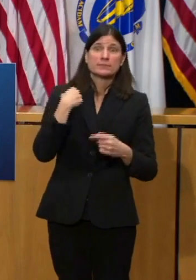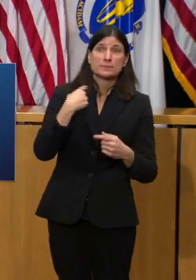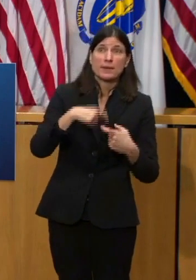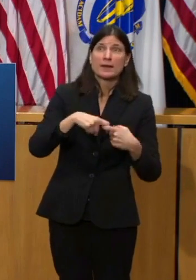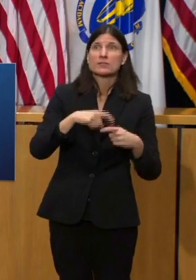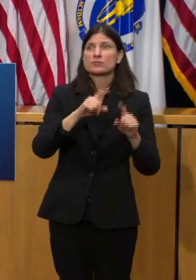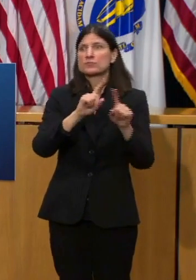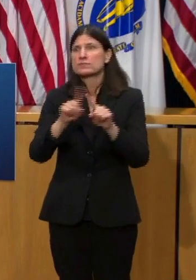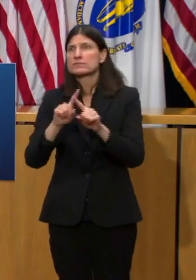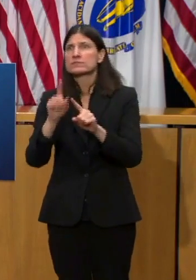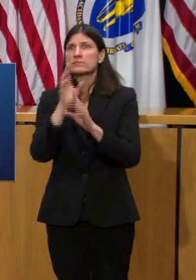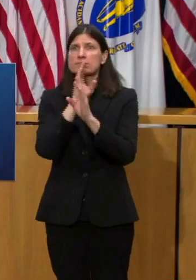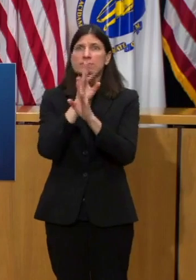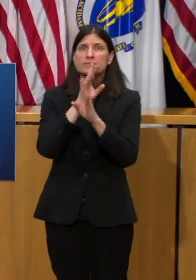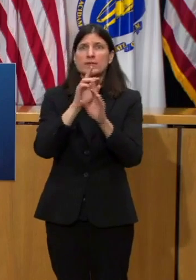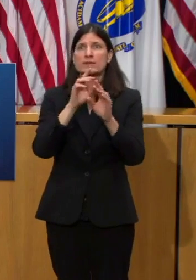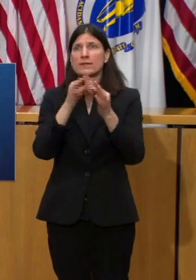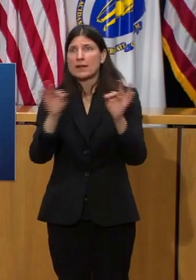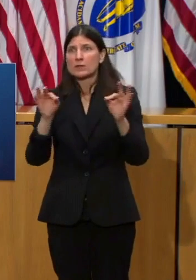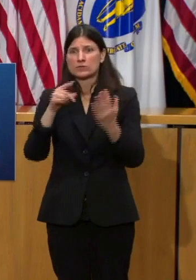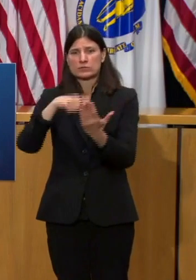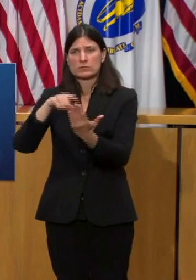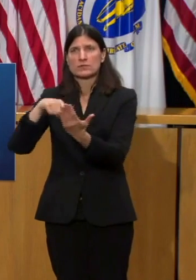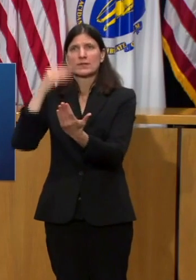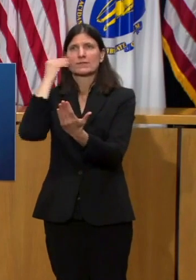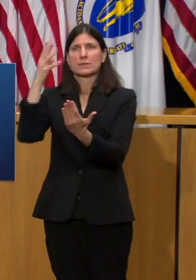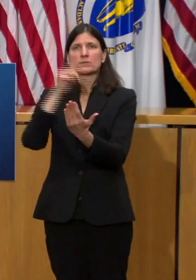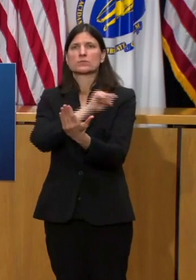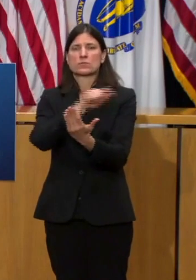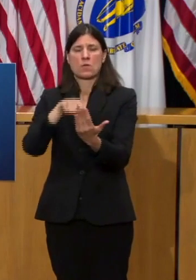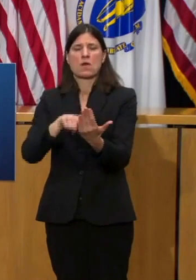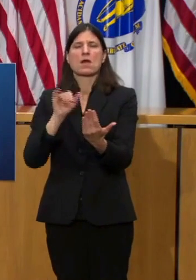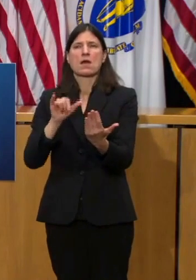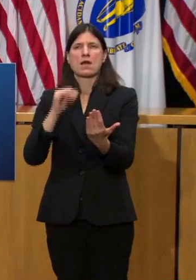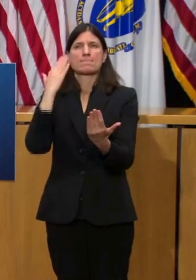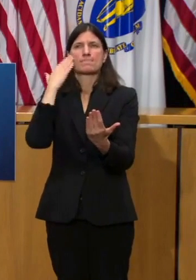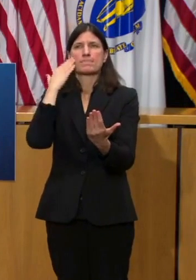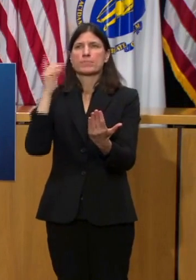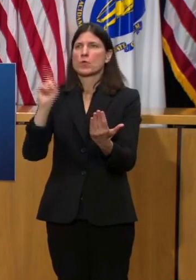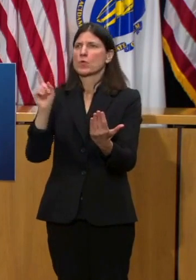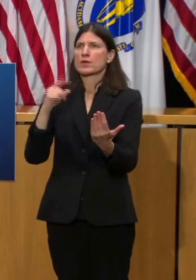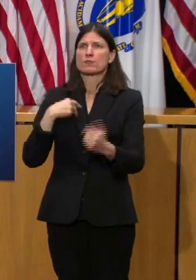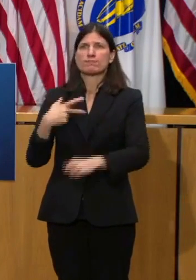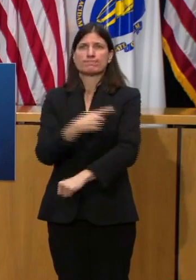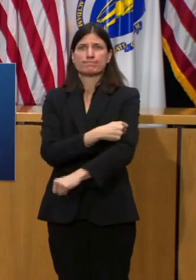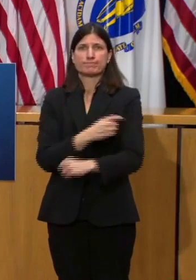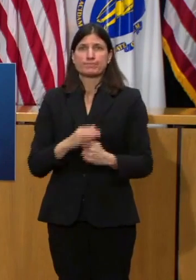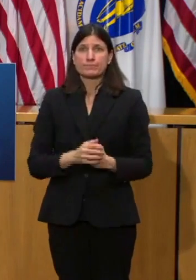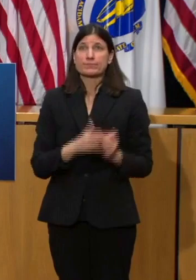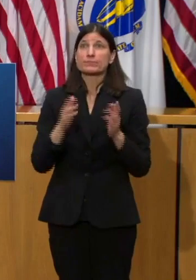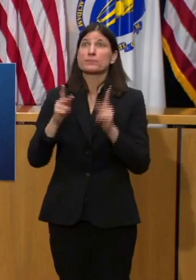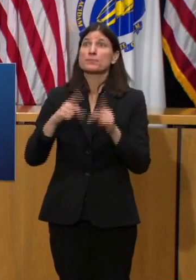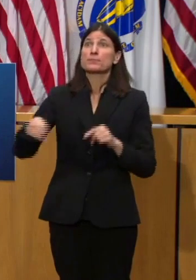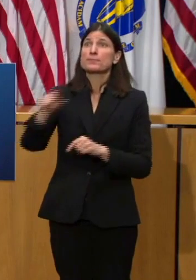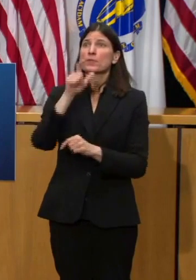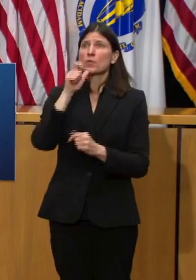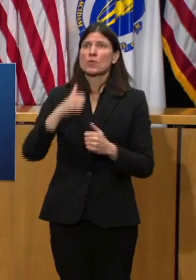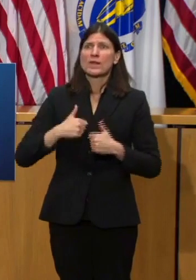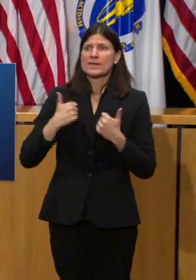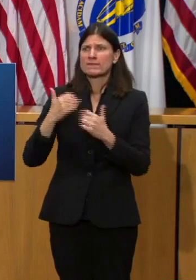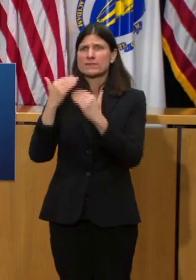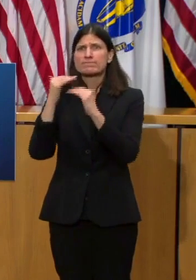residents living in public and private low-income and affordable senior housing, and identify and